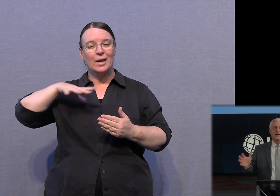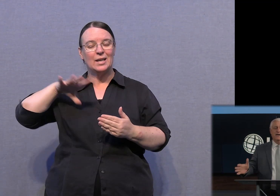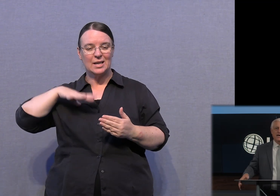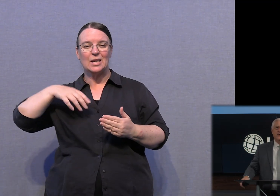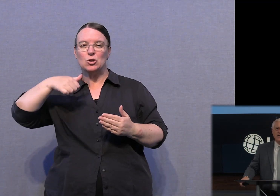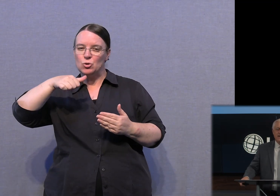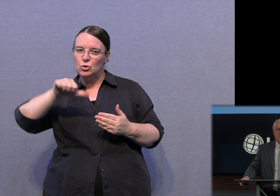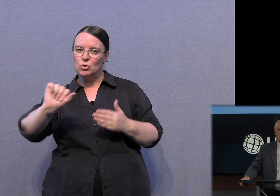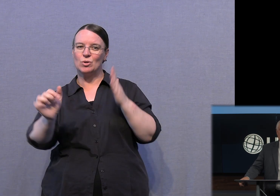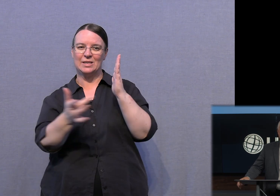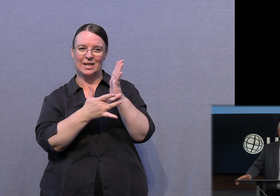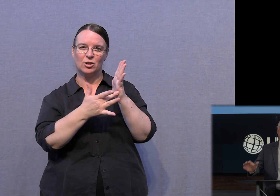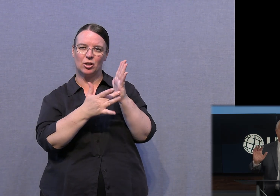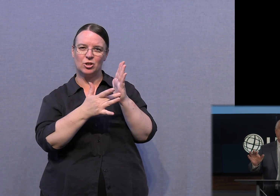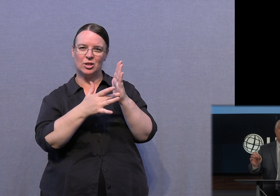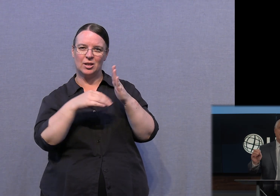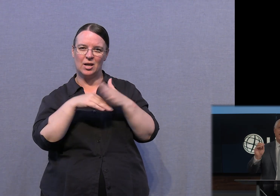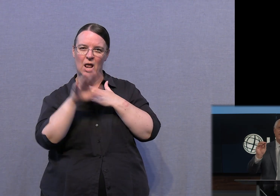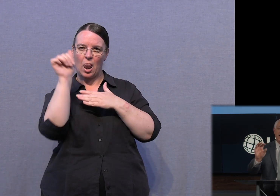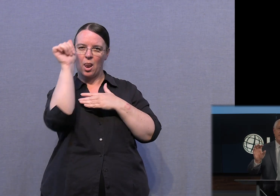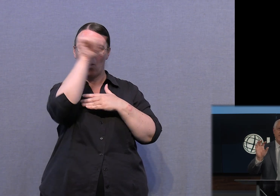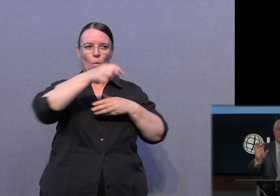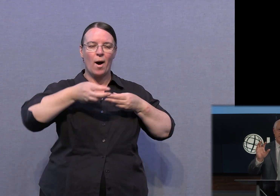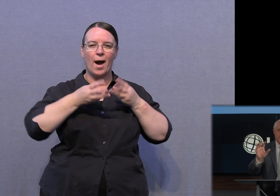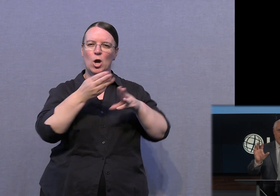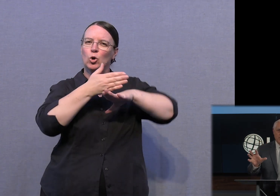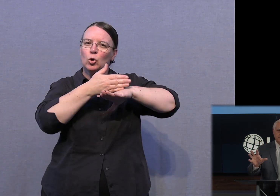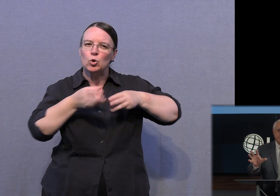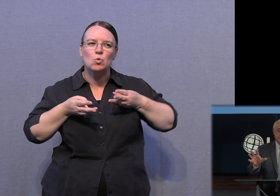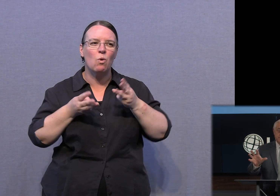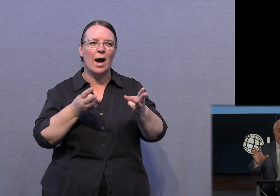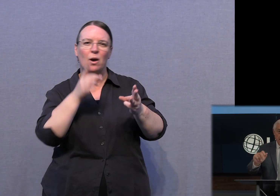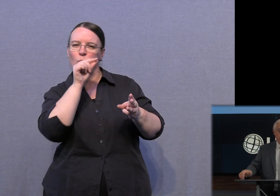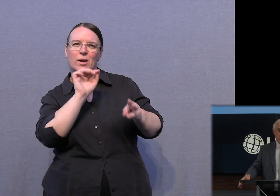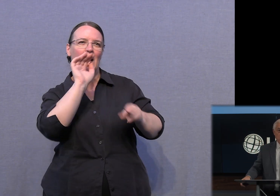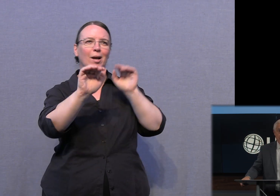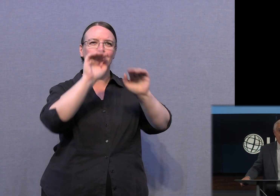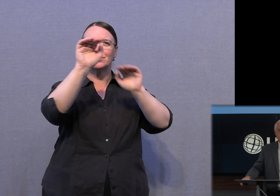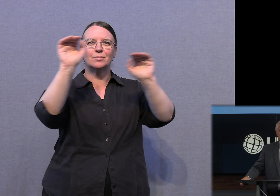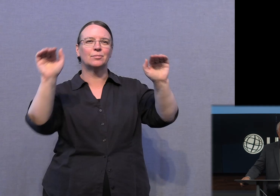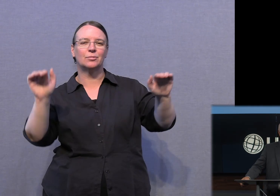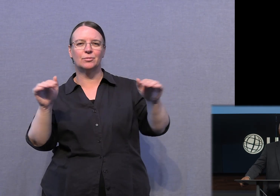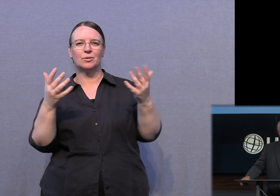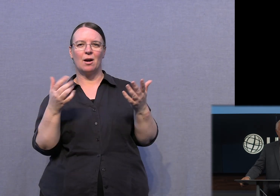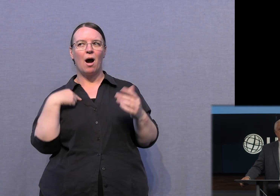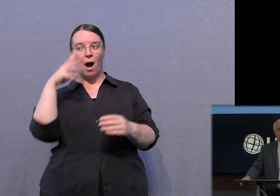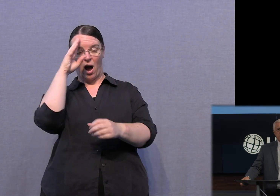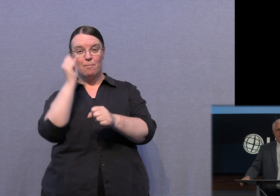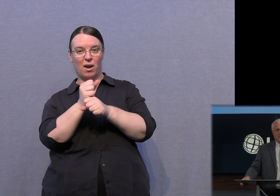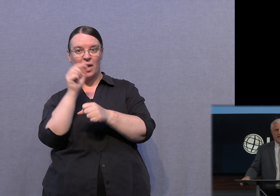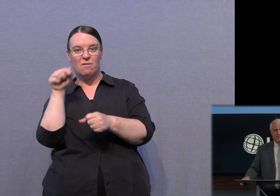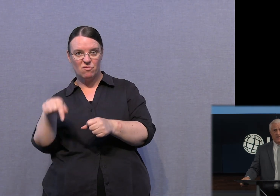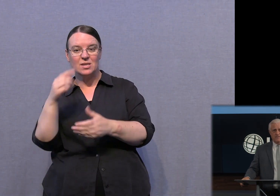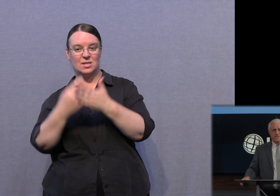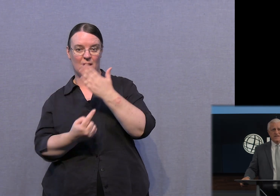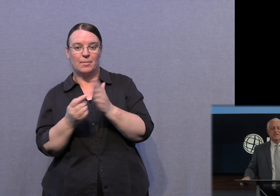and internet, we can reach people that have never been reached before. I believe that's already happening. I believe thousands of